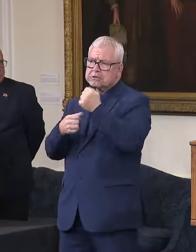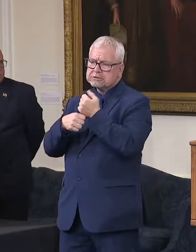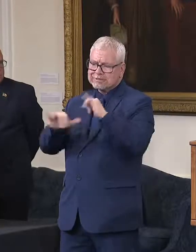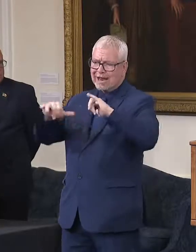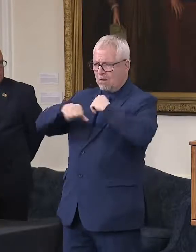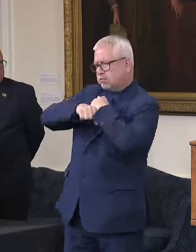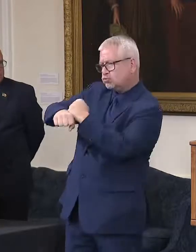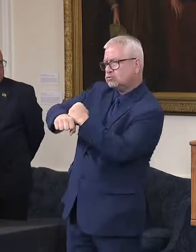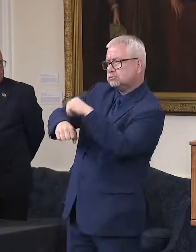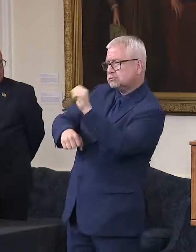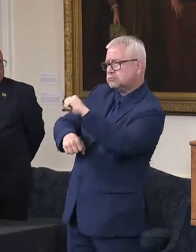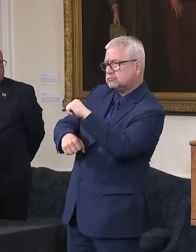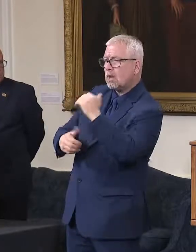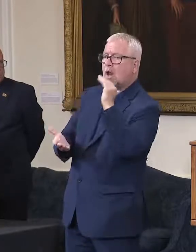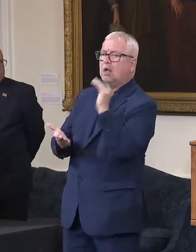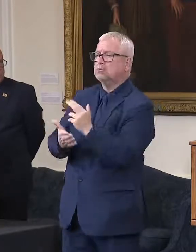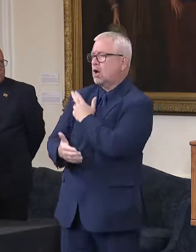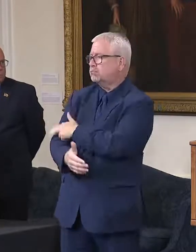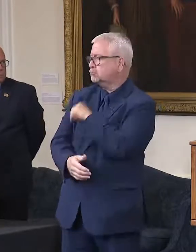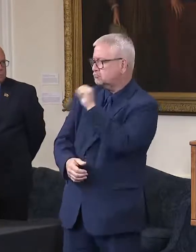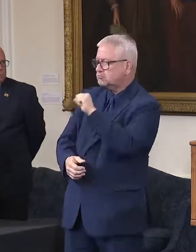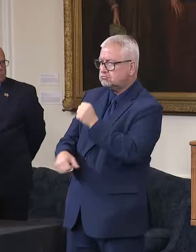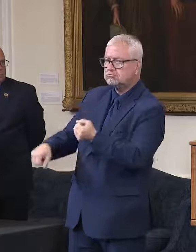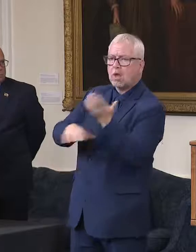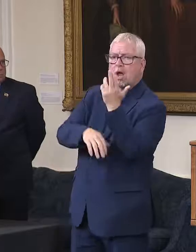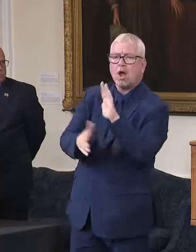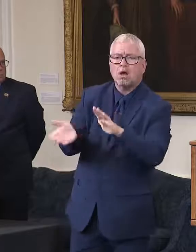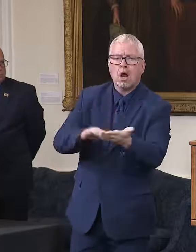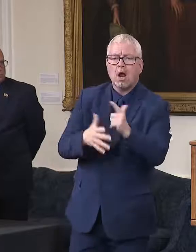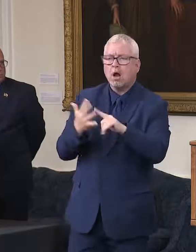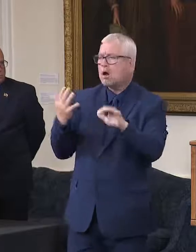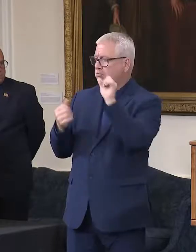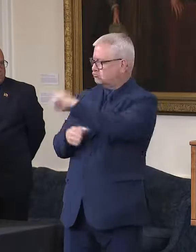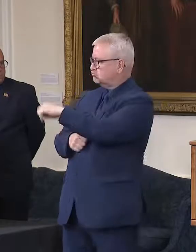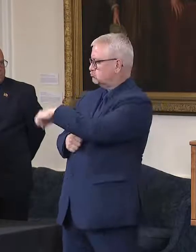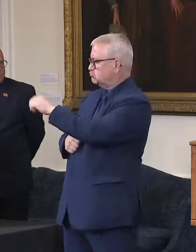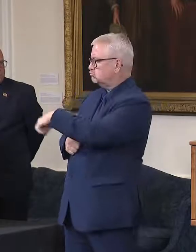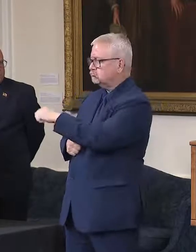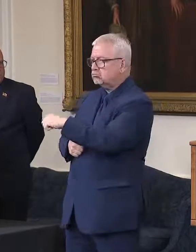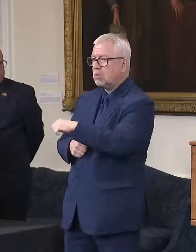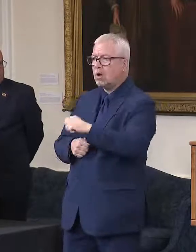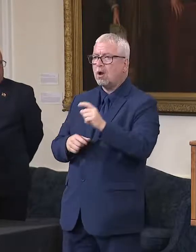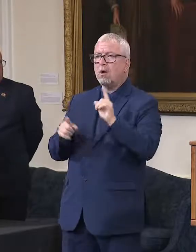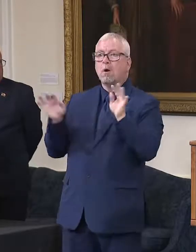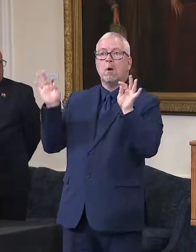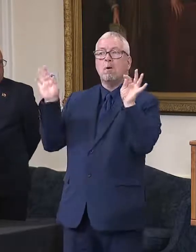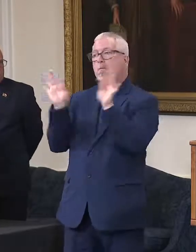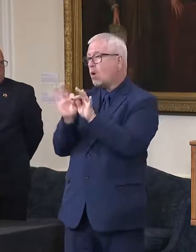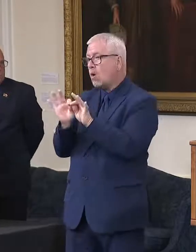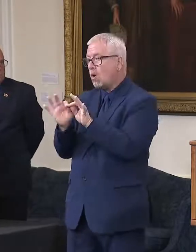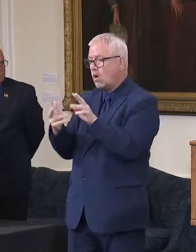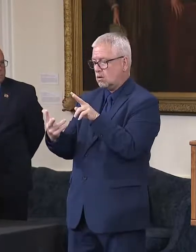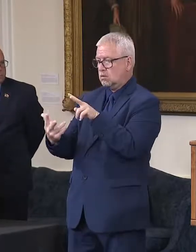And as we've been reiterating, and the governor has said, and that is still our topmost priority, is prevent,